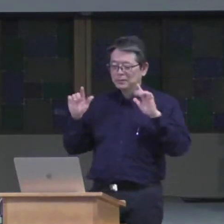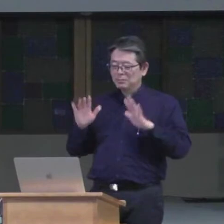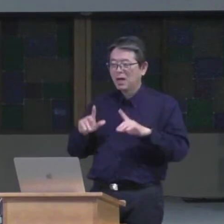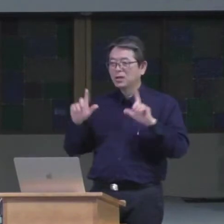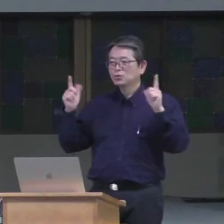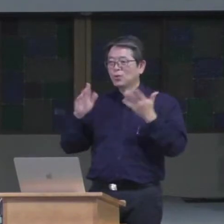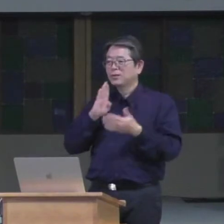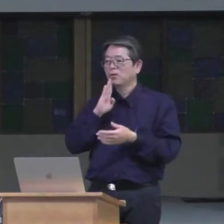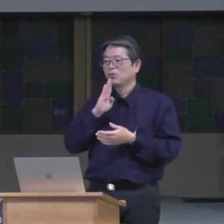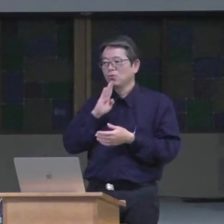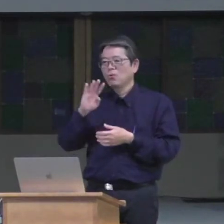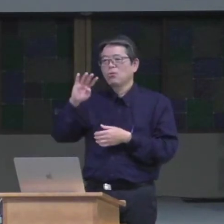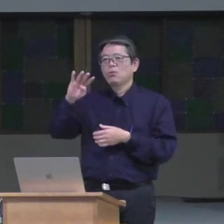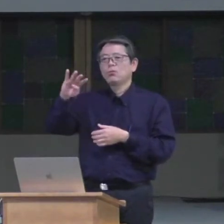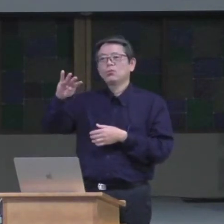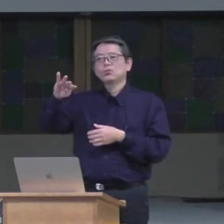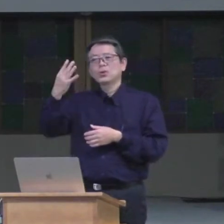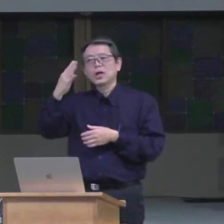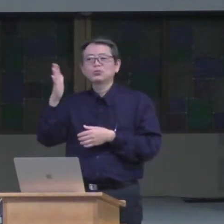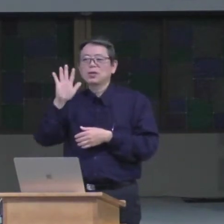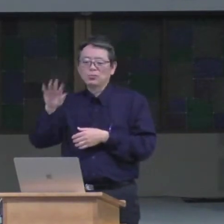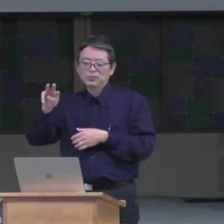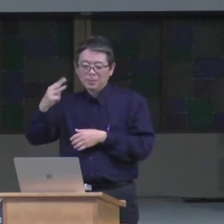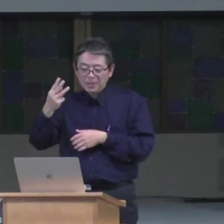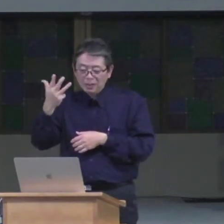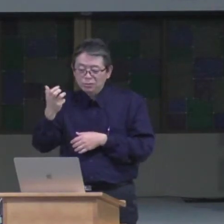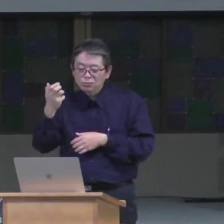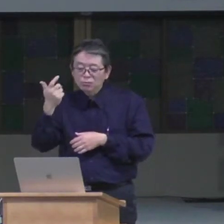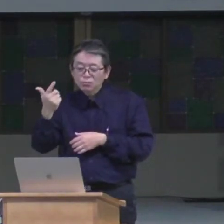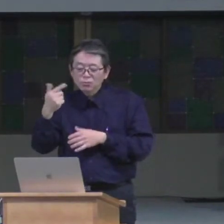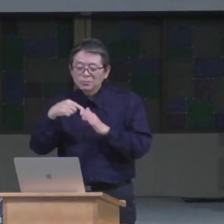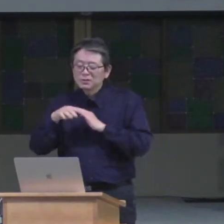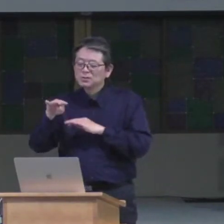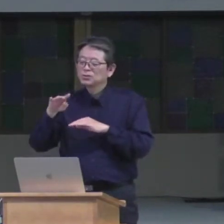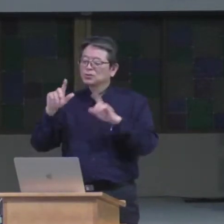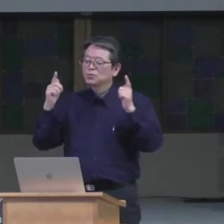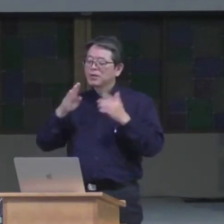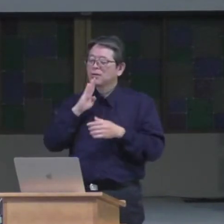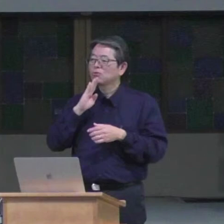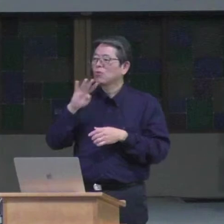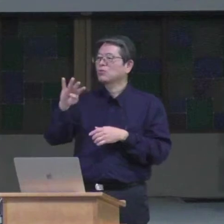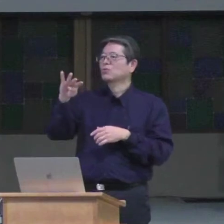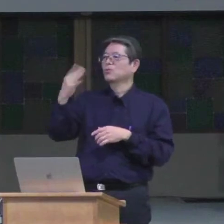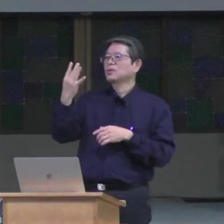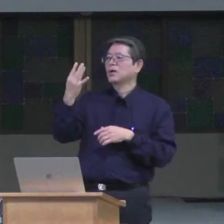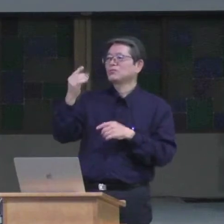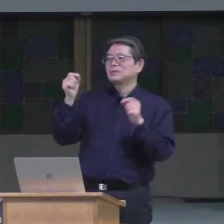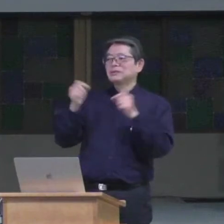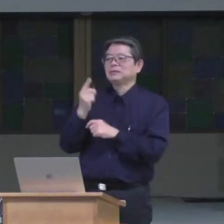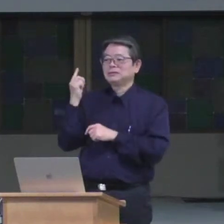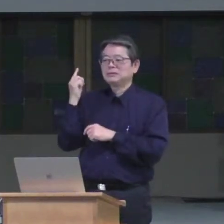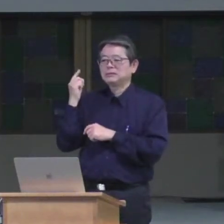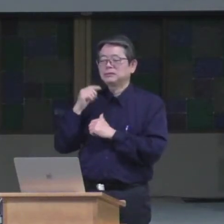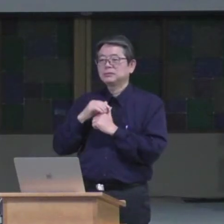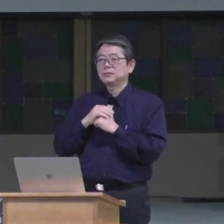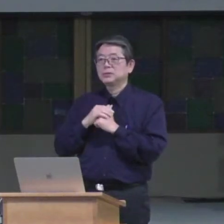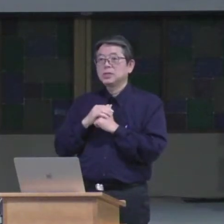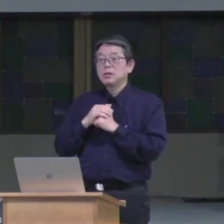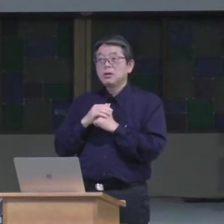the world situation. There are roughly around 400-ish sign languages in the world, close to